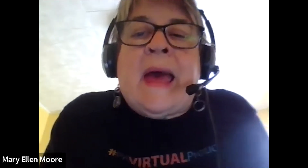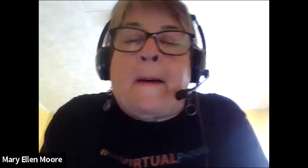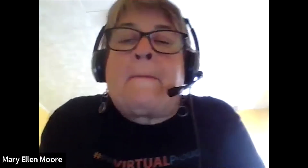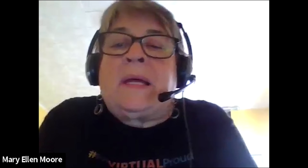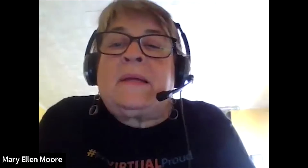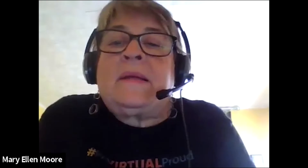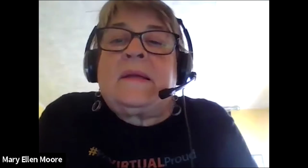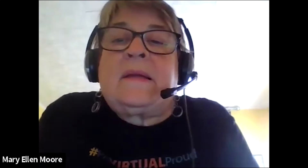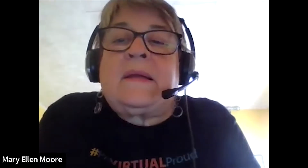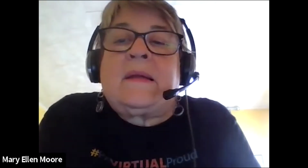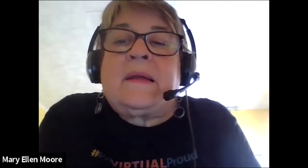M.